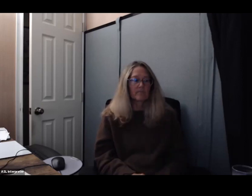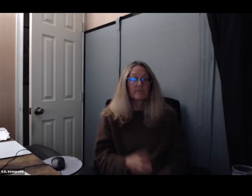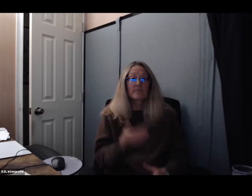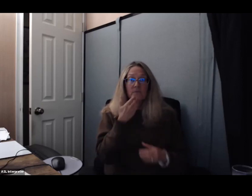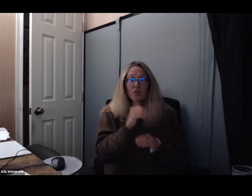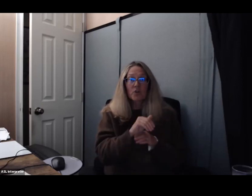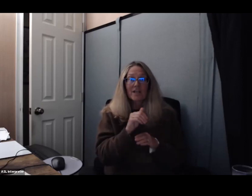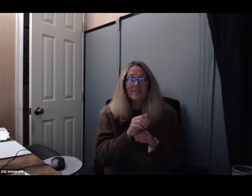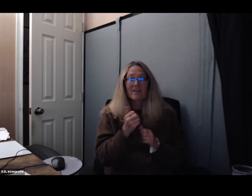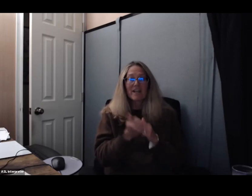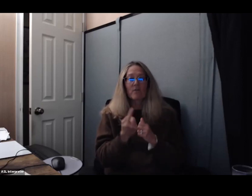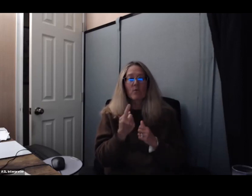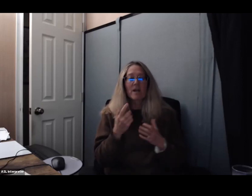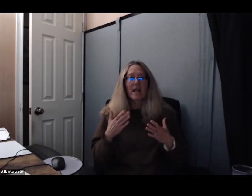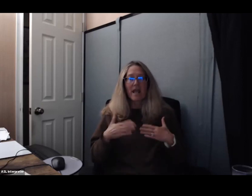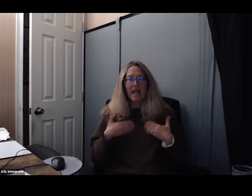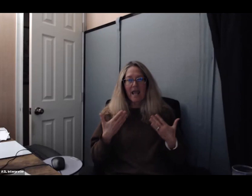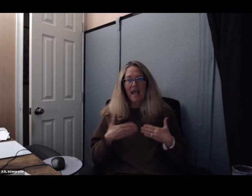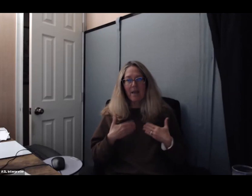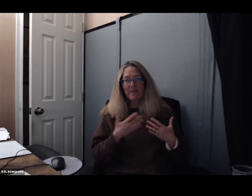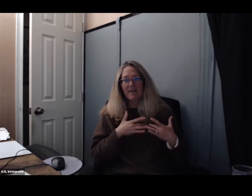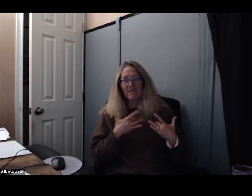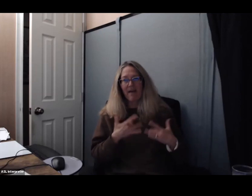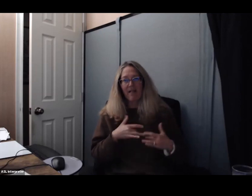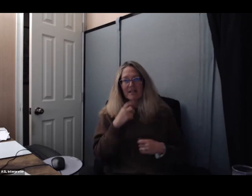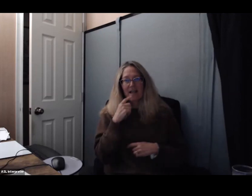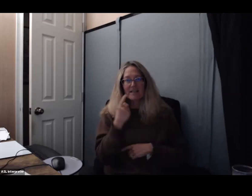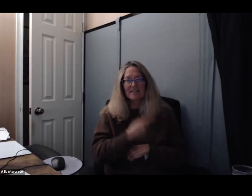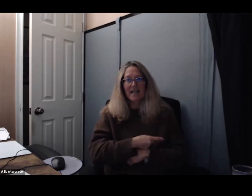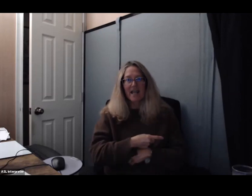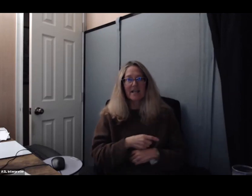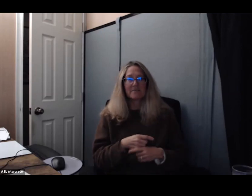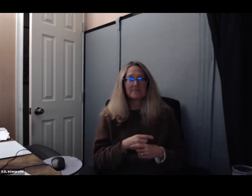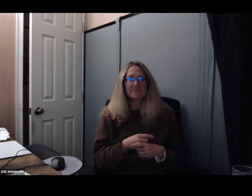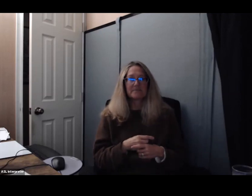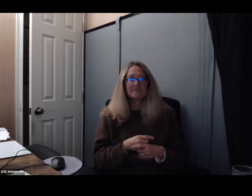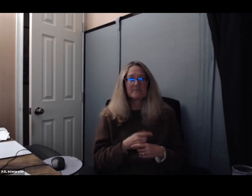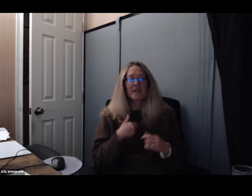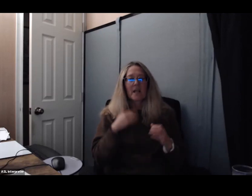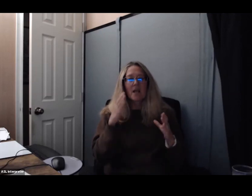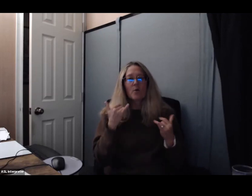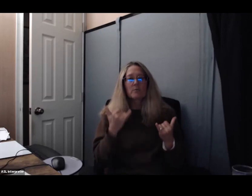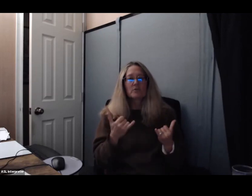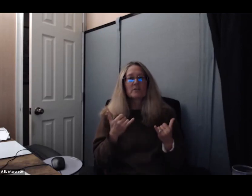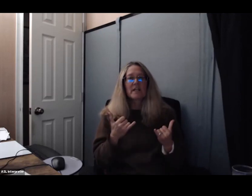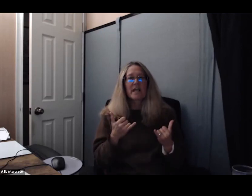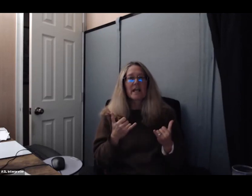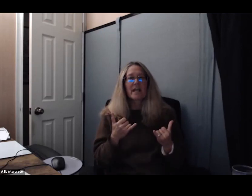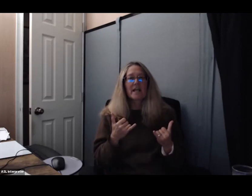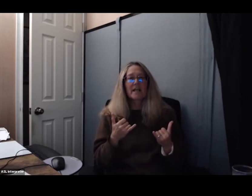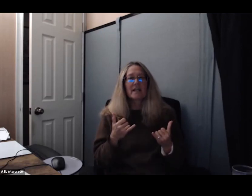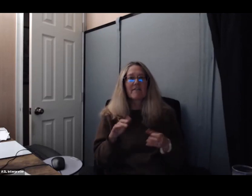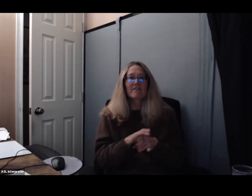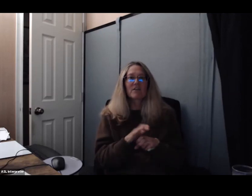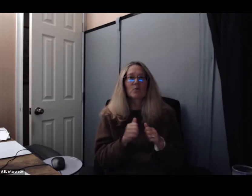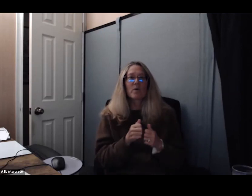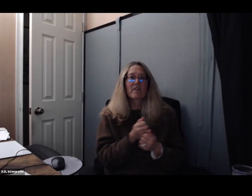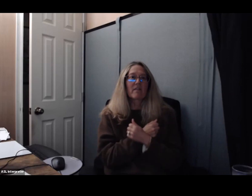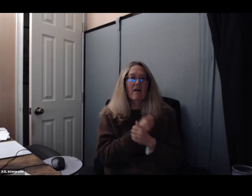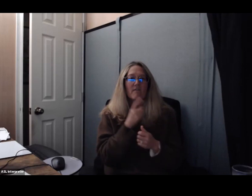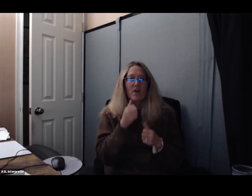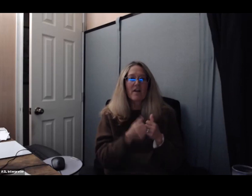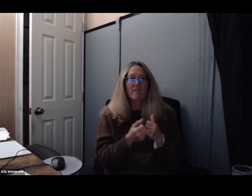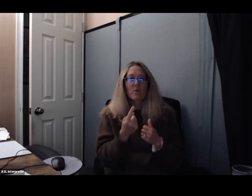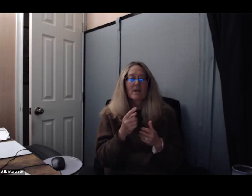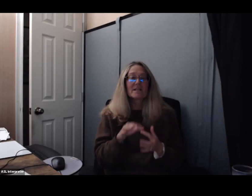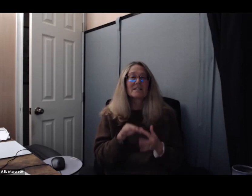Okay, good evening, everyone. Happy Valentine's Day. I hope today is a day filled with love for everyone